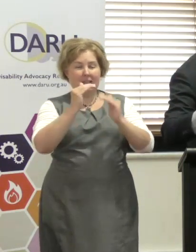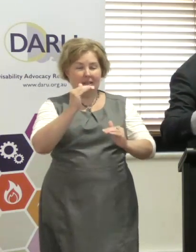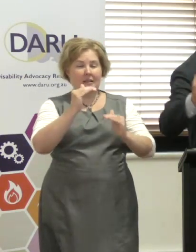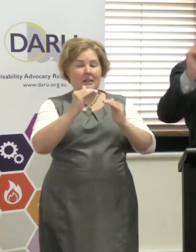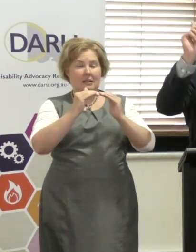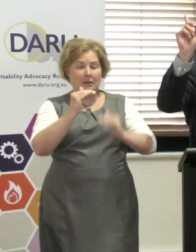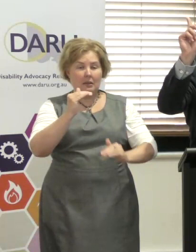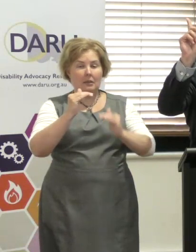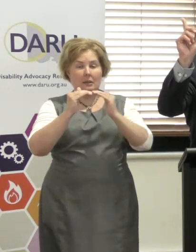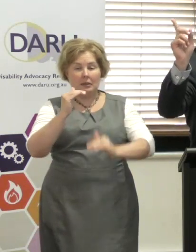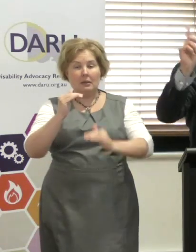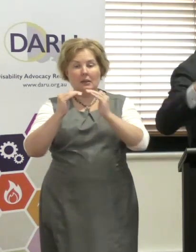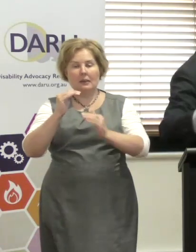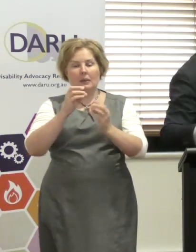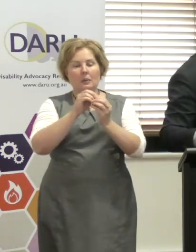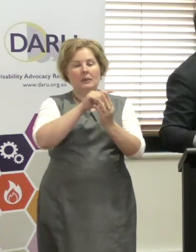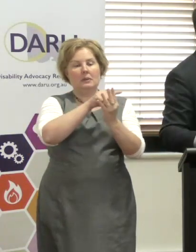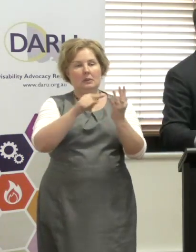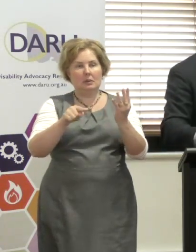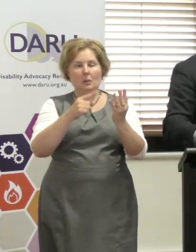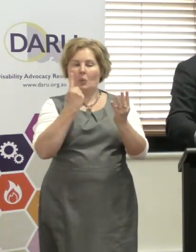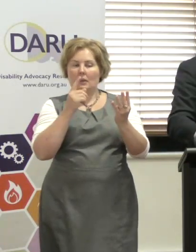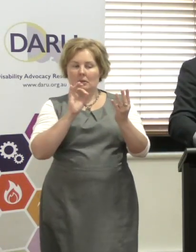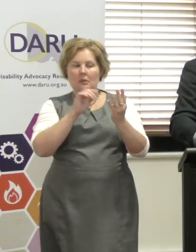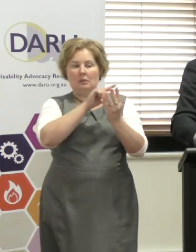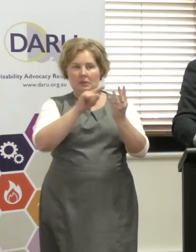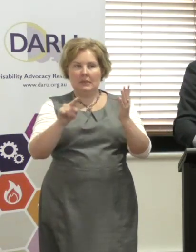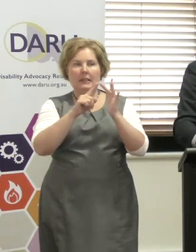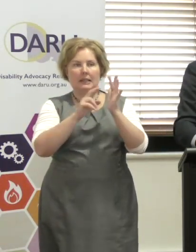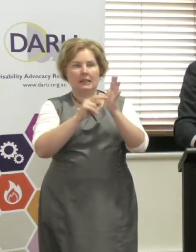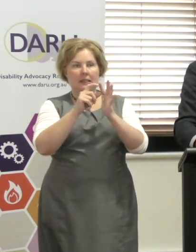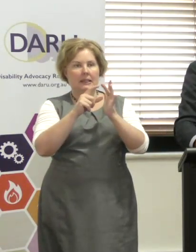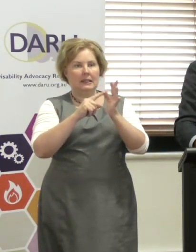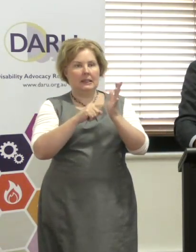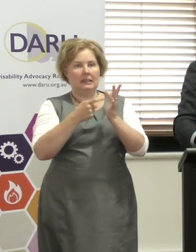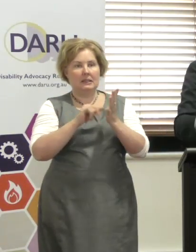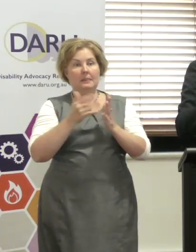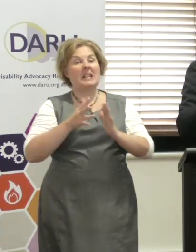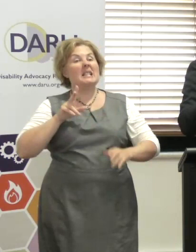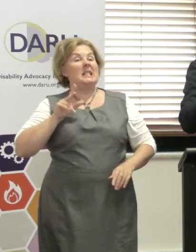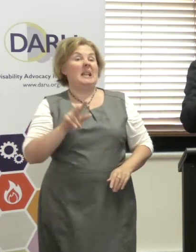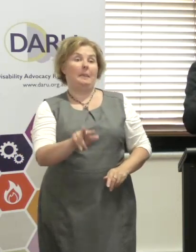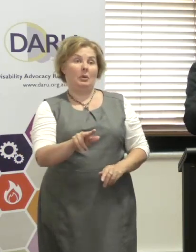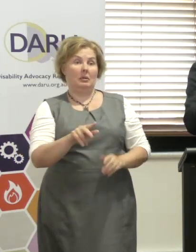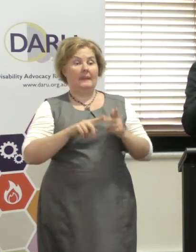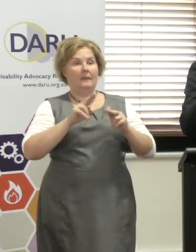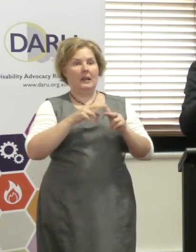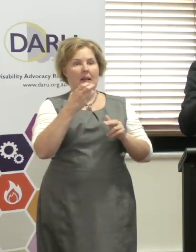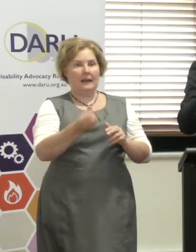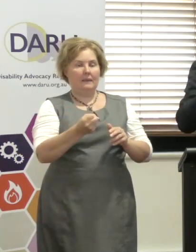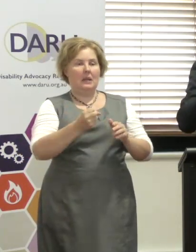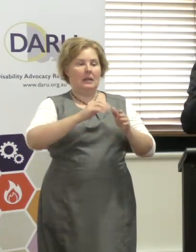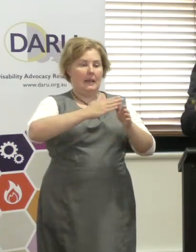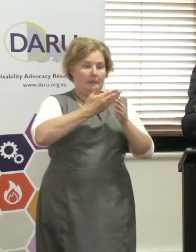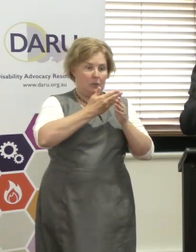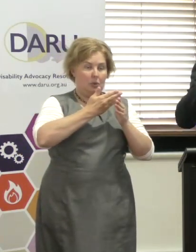single indicator with one exception I'll get to, is twice that of other Aboriginal people. So that's other Aboriginal people.